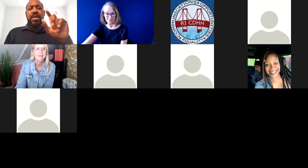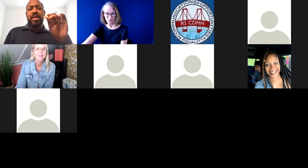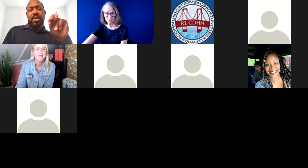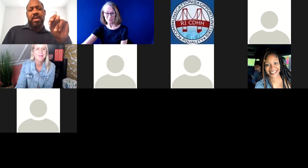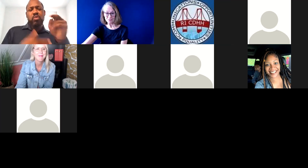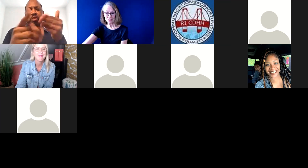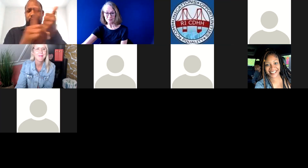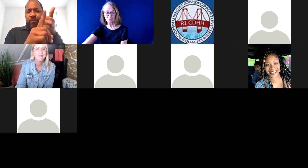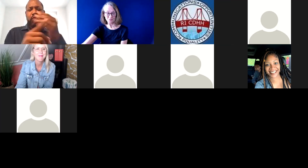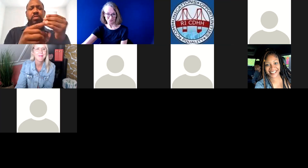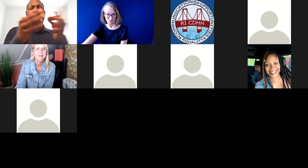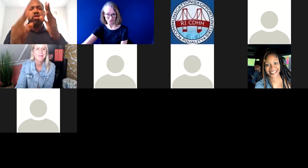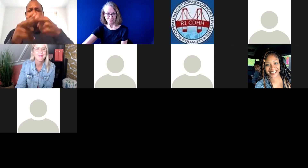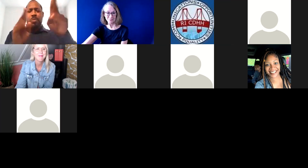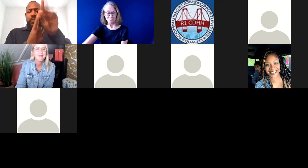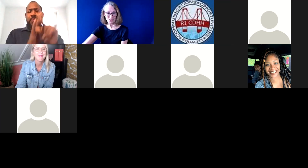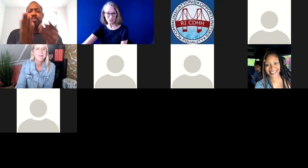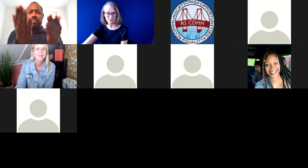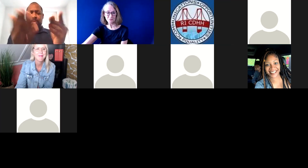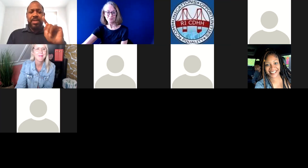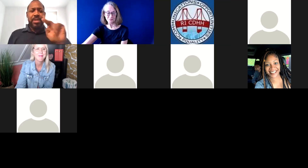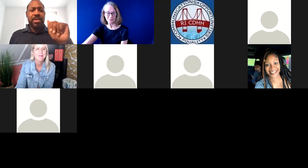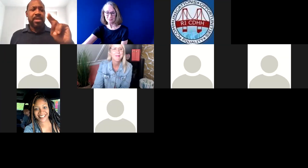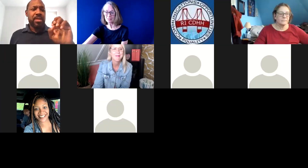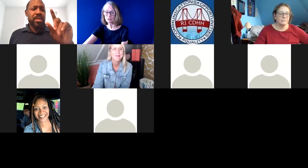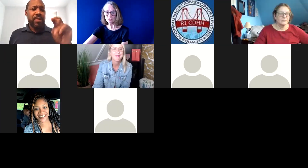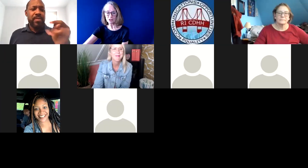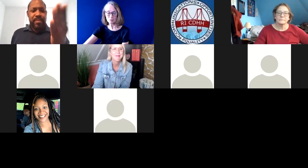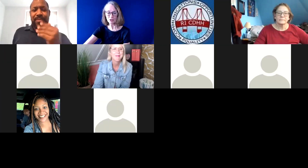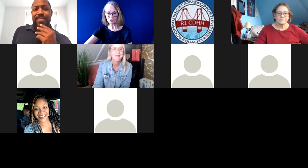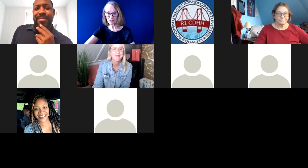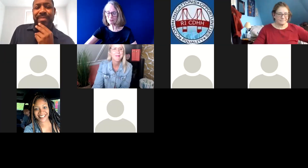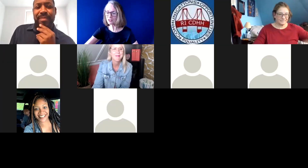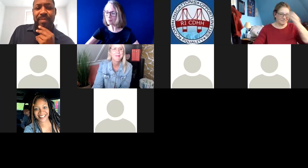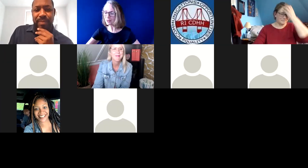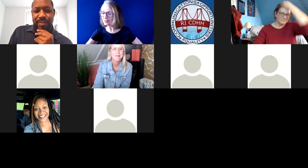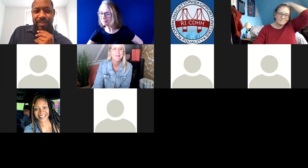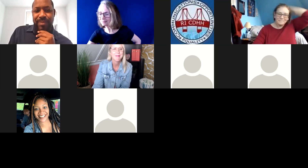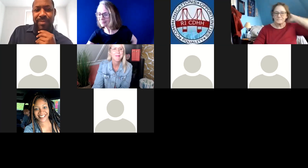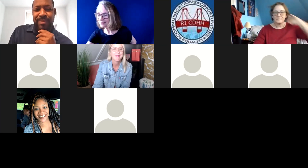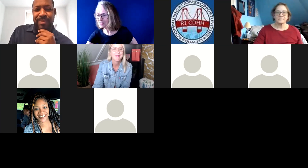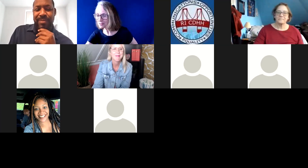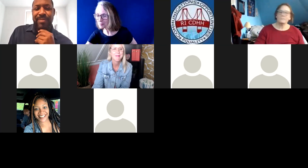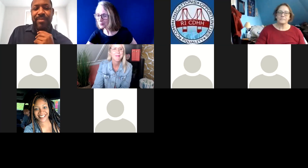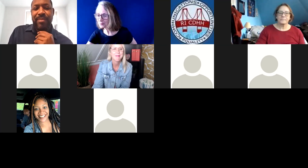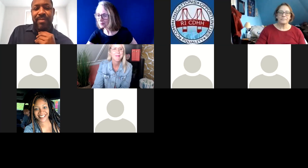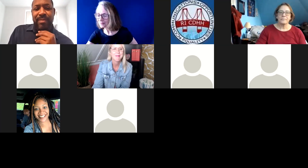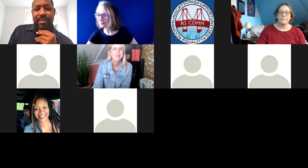we have Tina Nelson. Tina, if you could talk about yourself and your background, we'd love to hear from you.